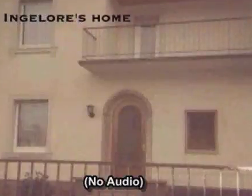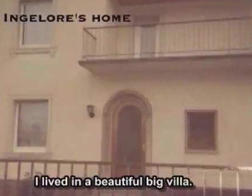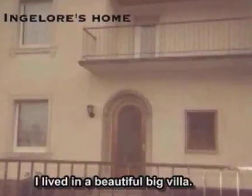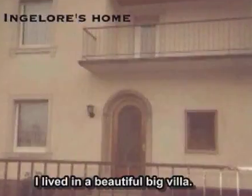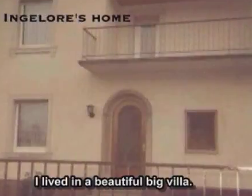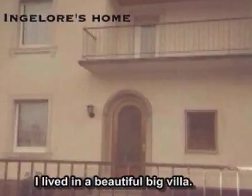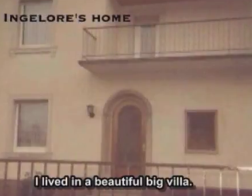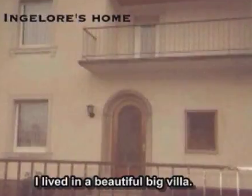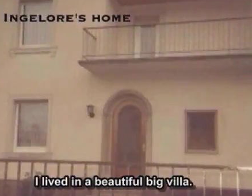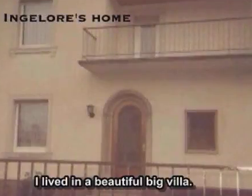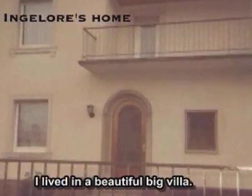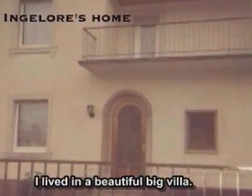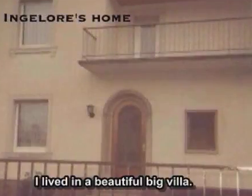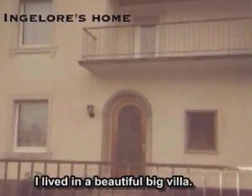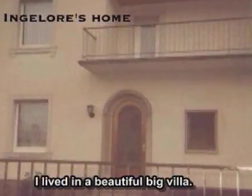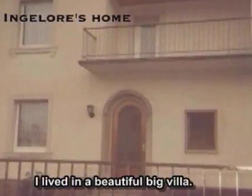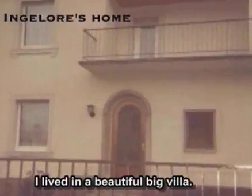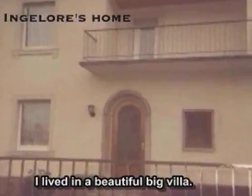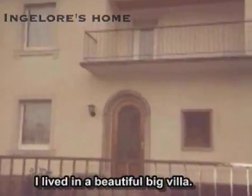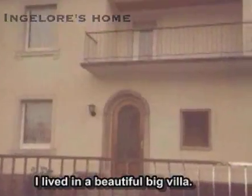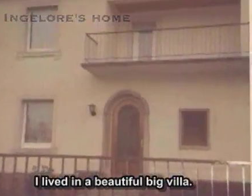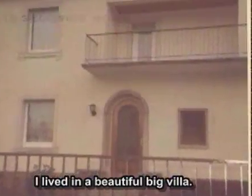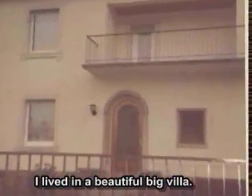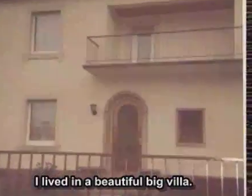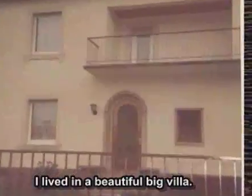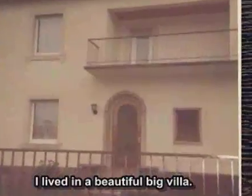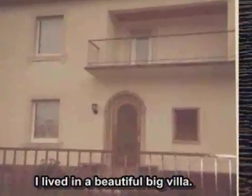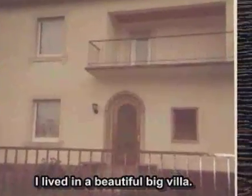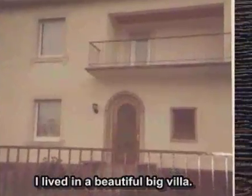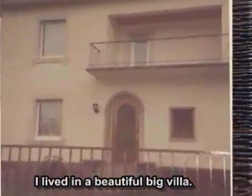I lived in a beautiful big villa.